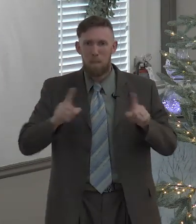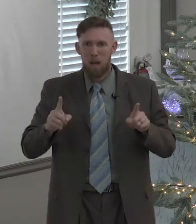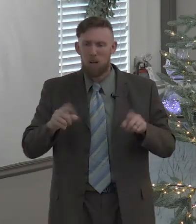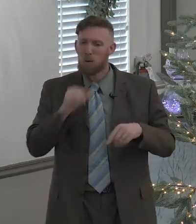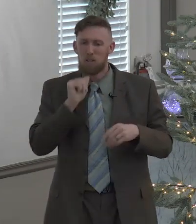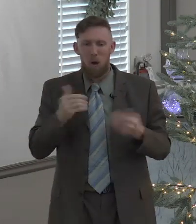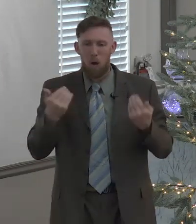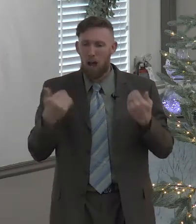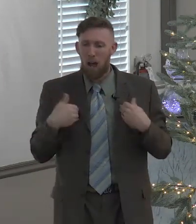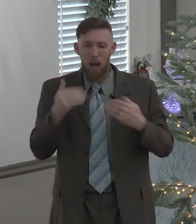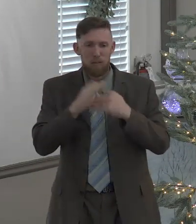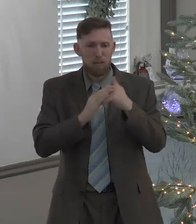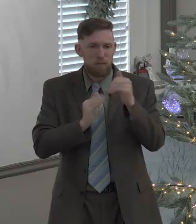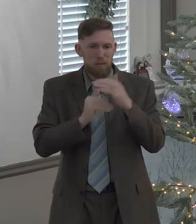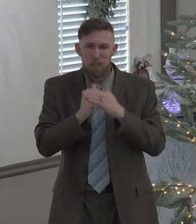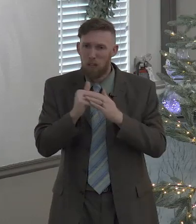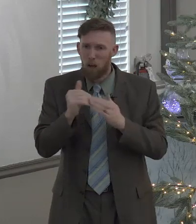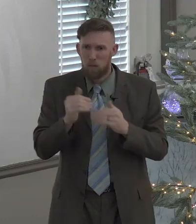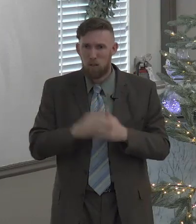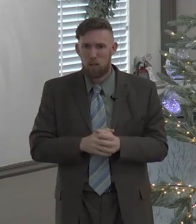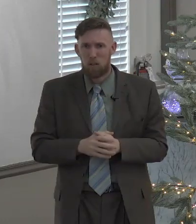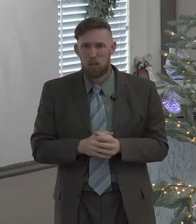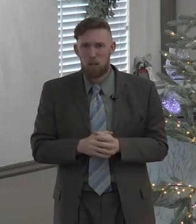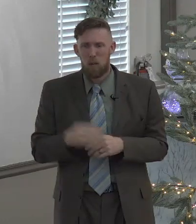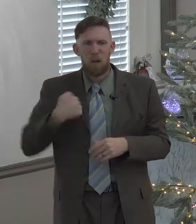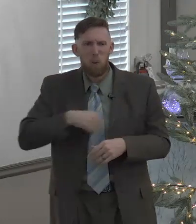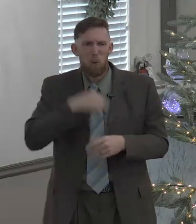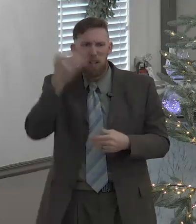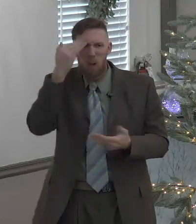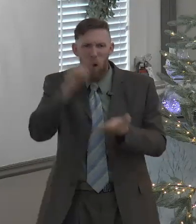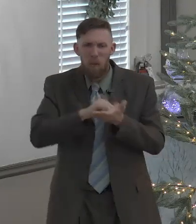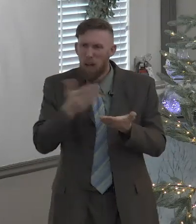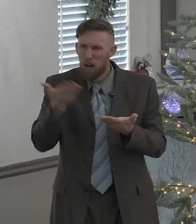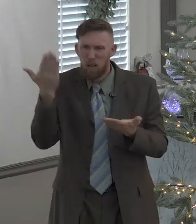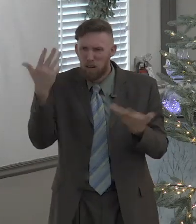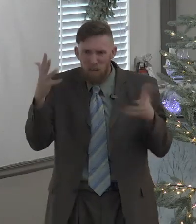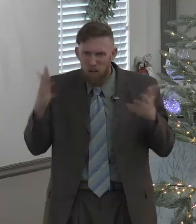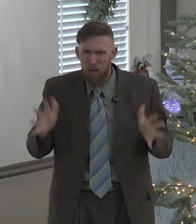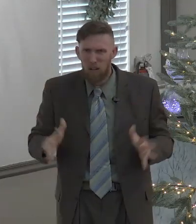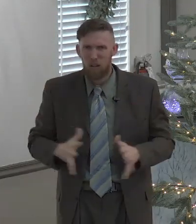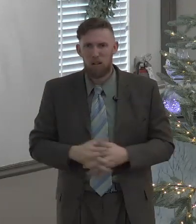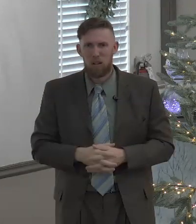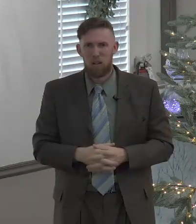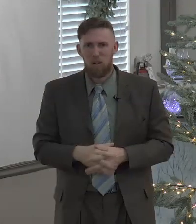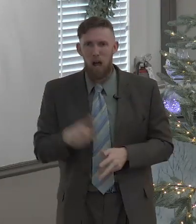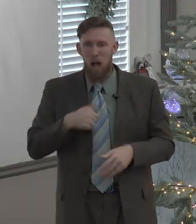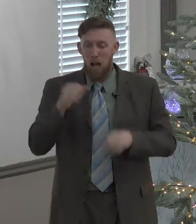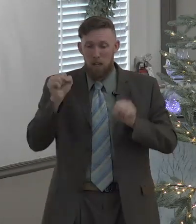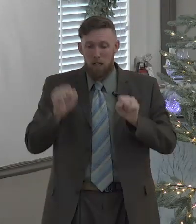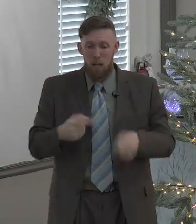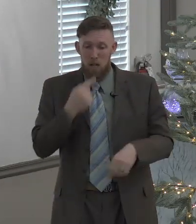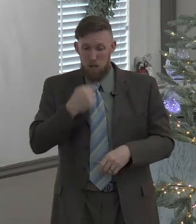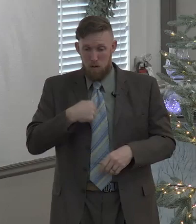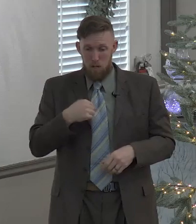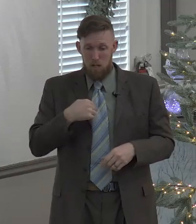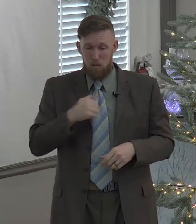Somehow it doesn't bring a great deal of comfort. It's not like we don't know to say that stuff